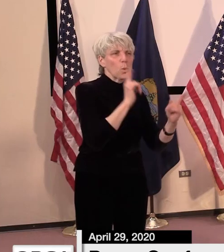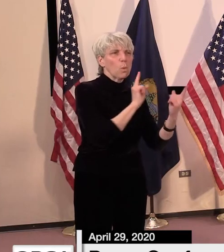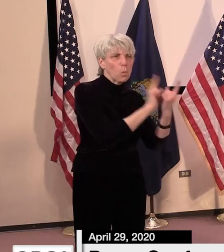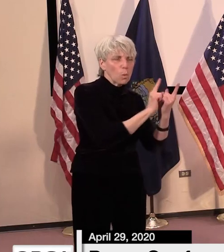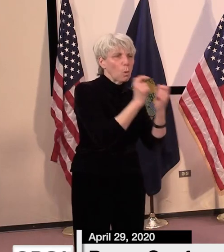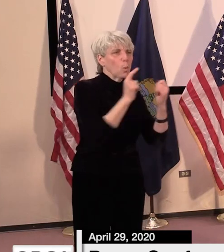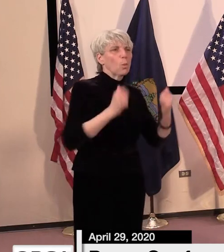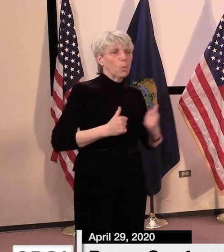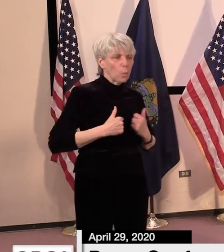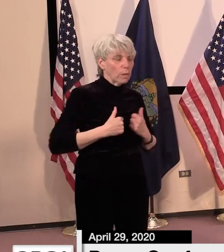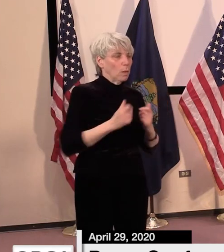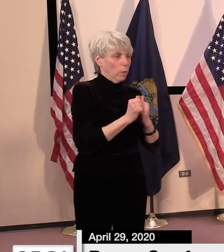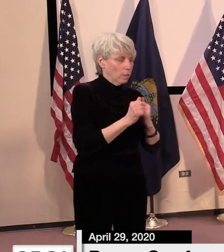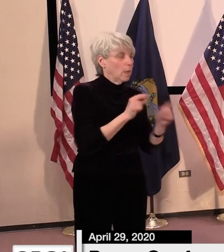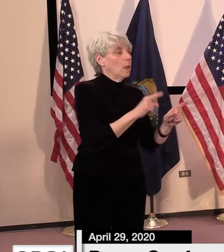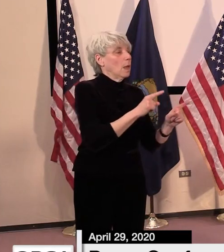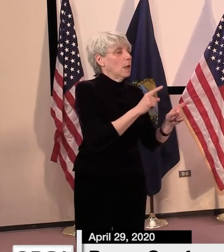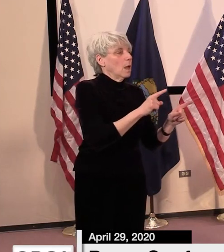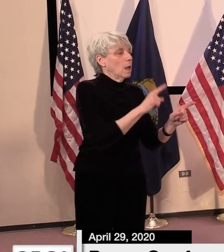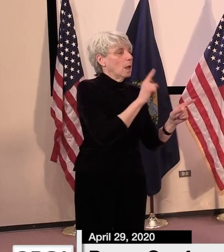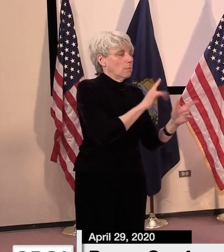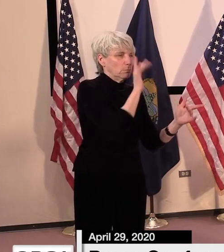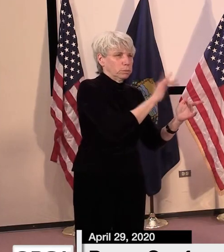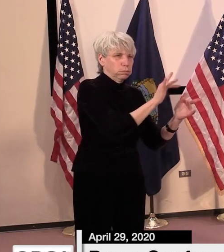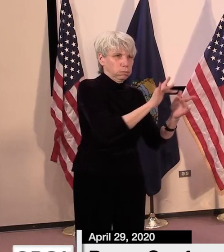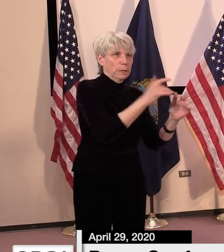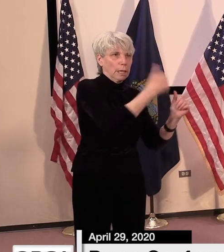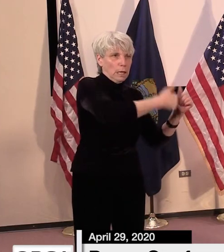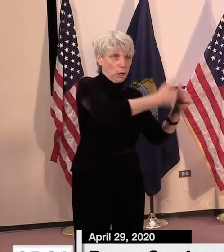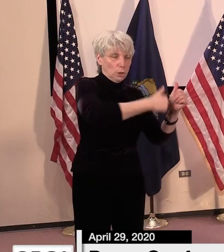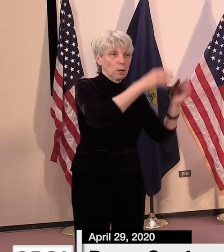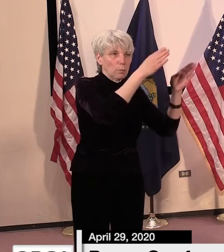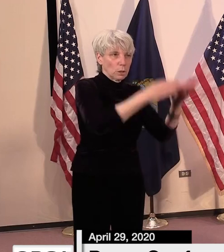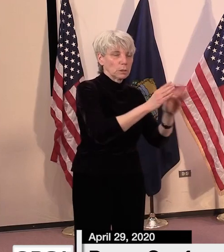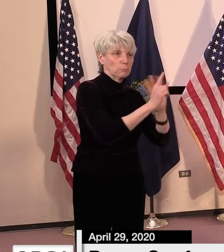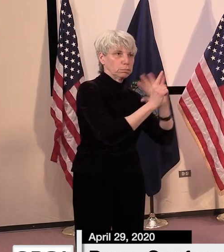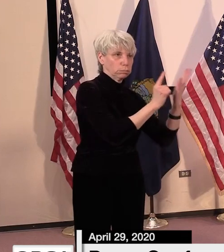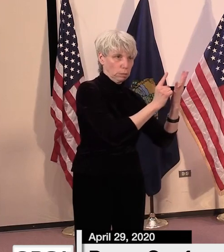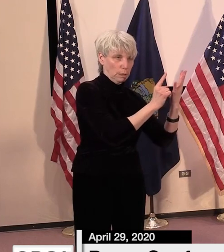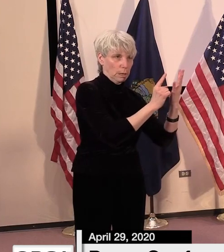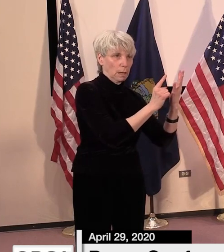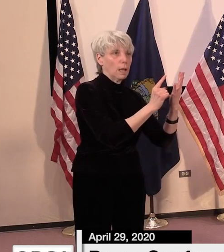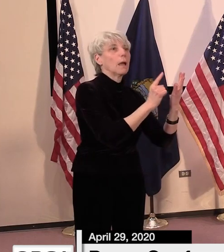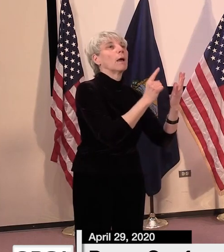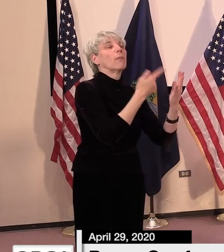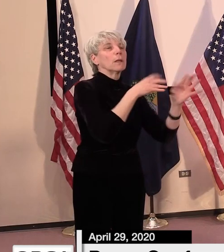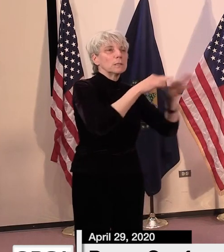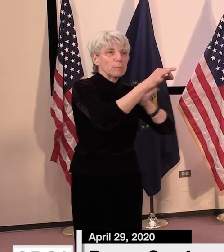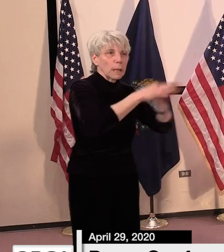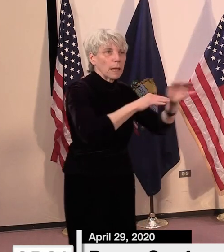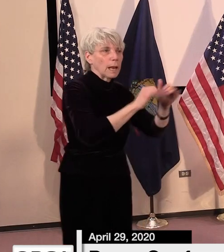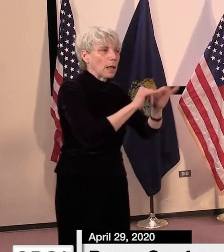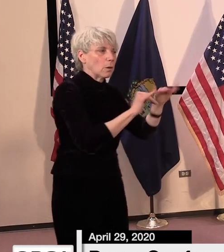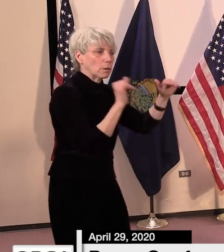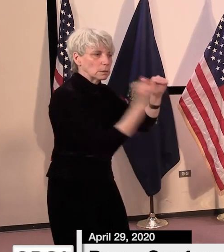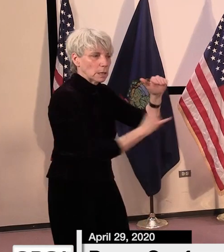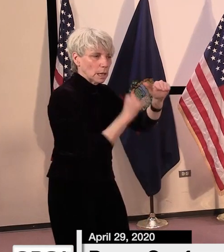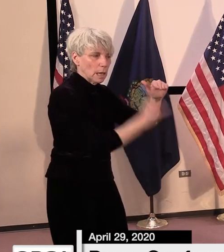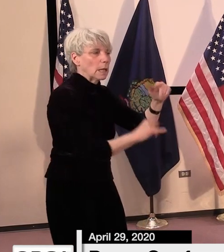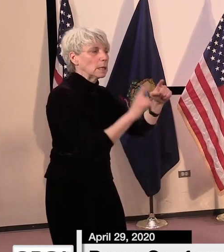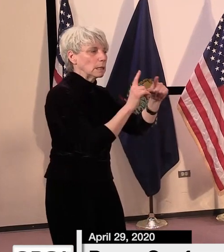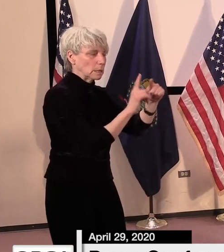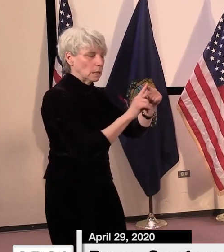providing information about how they need to stay in isolation until their symptoms have resolved and they can get back